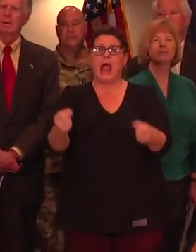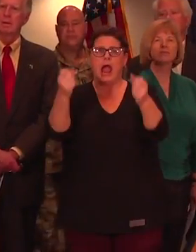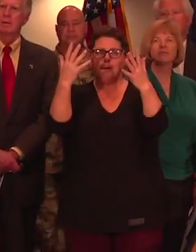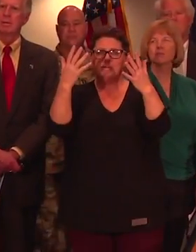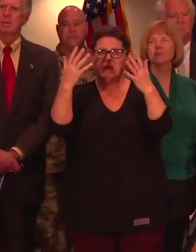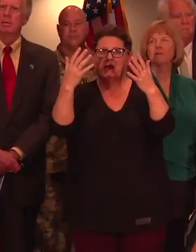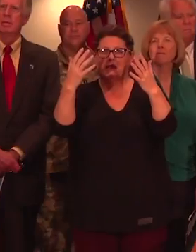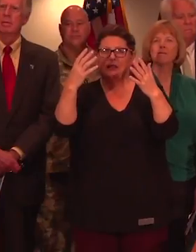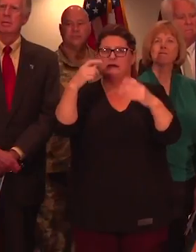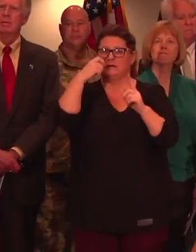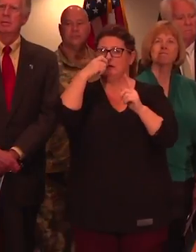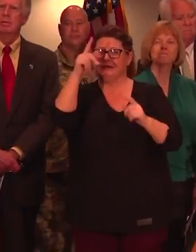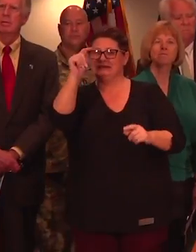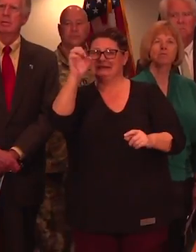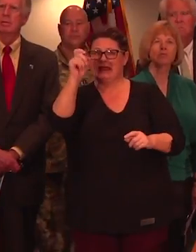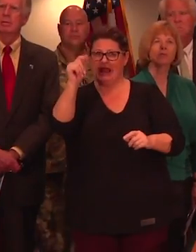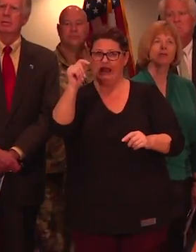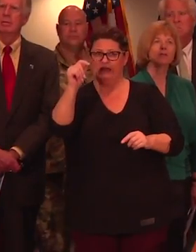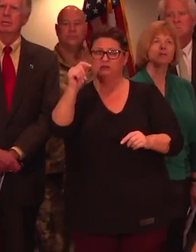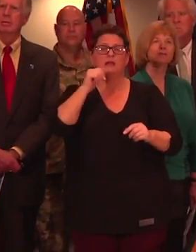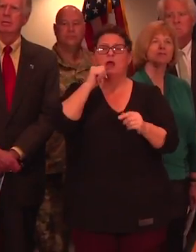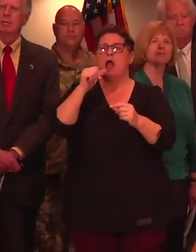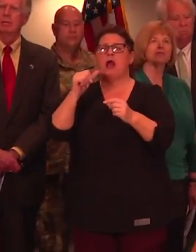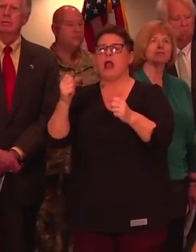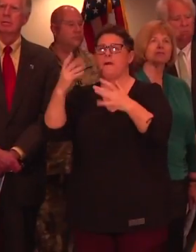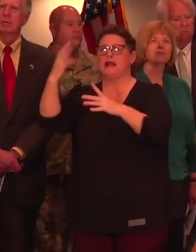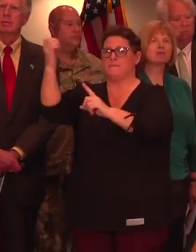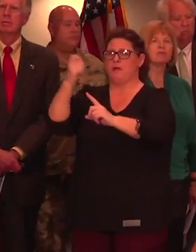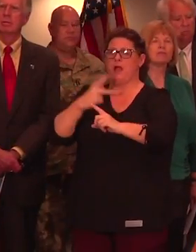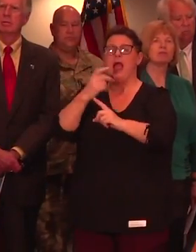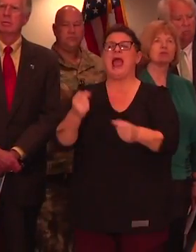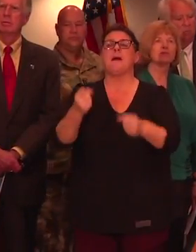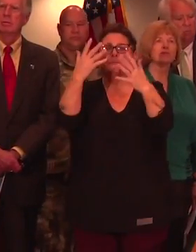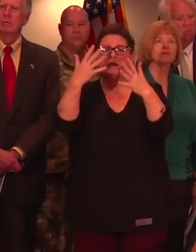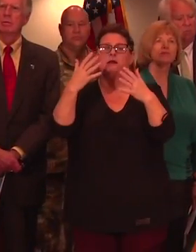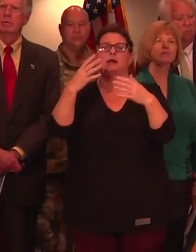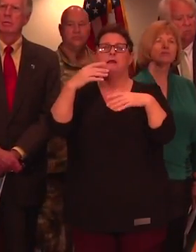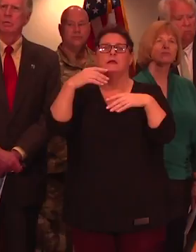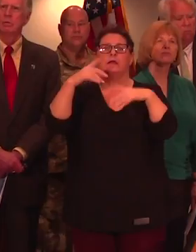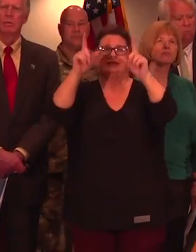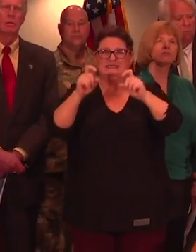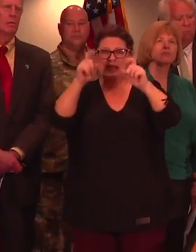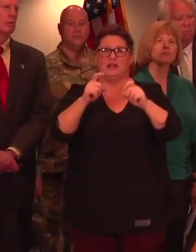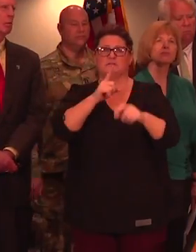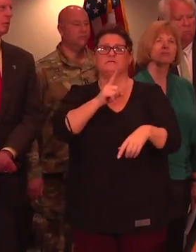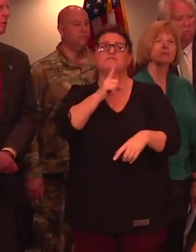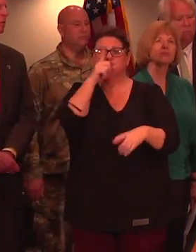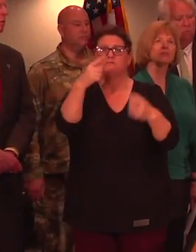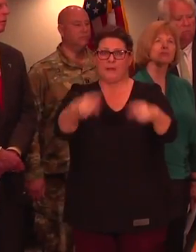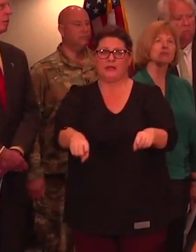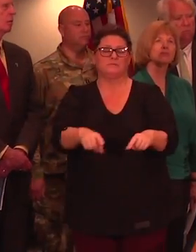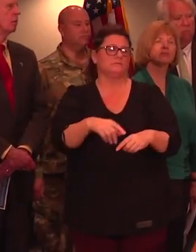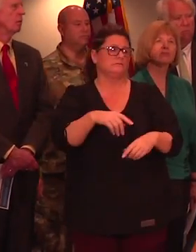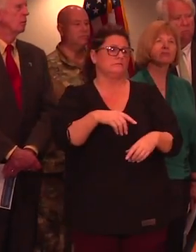conducted at this point, not just the number of tests that have come back, and whether there might be a backlog?